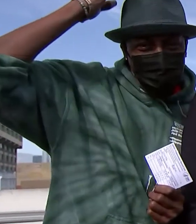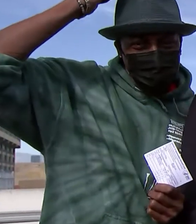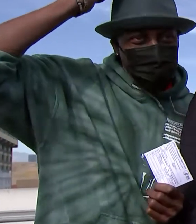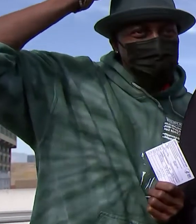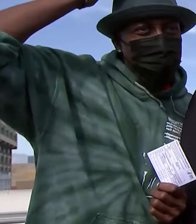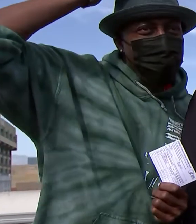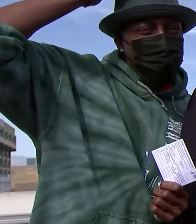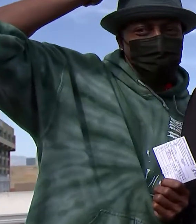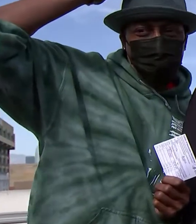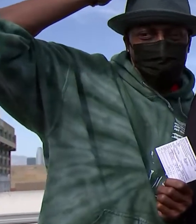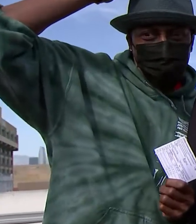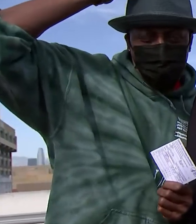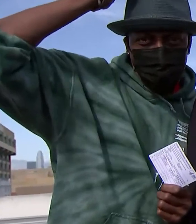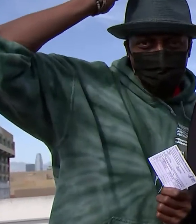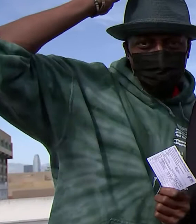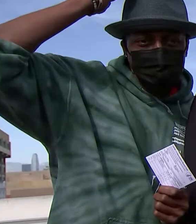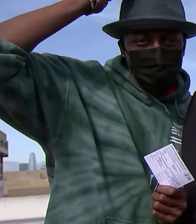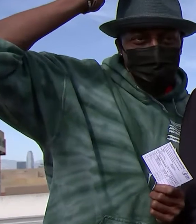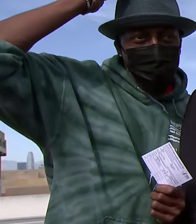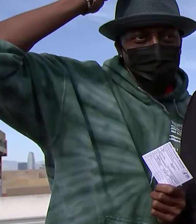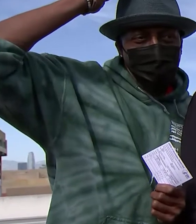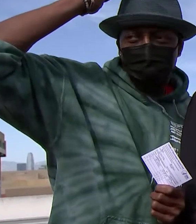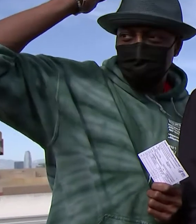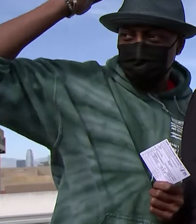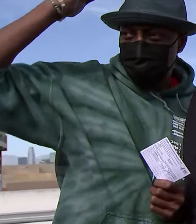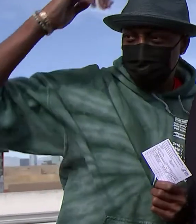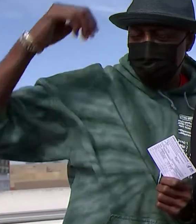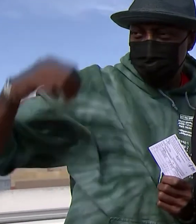money. Down here. Okay, down.